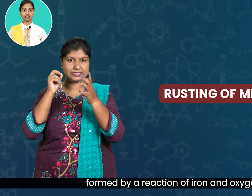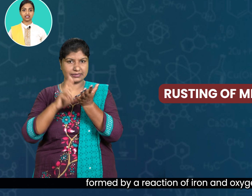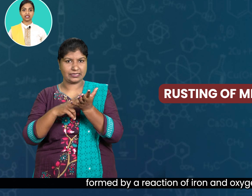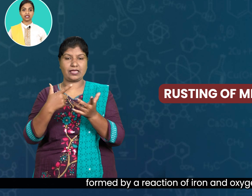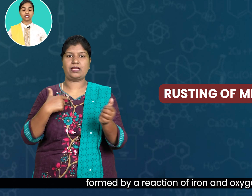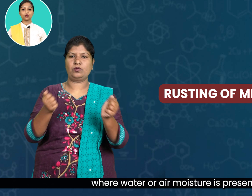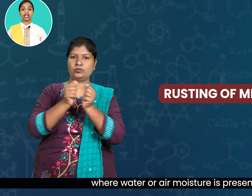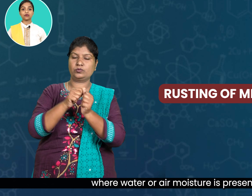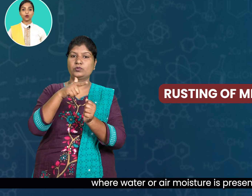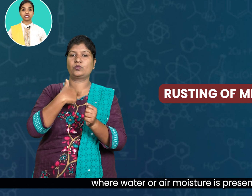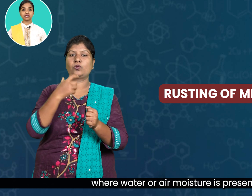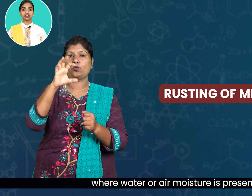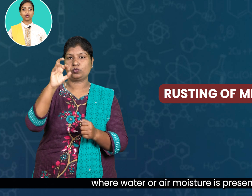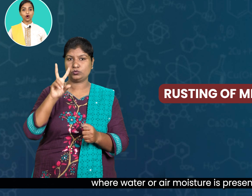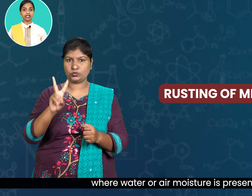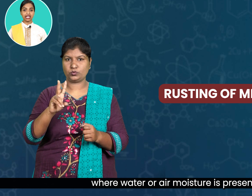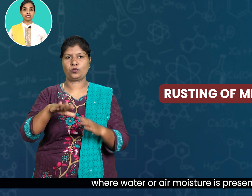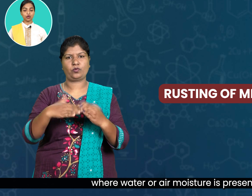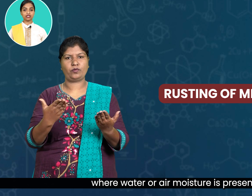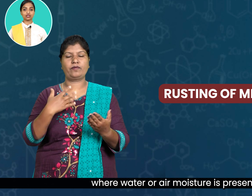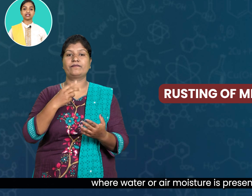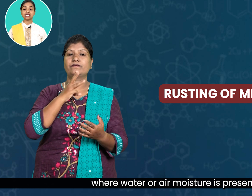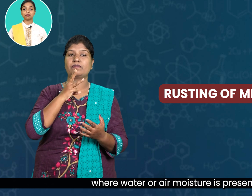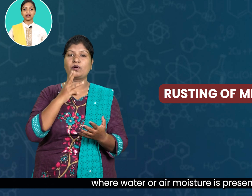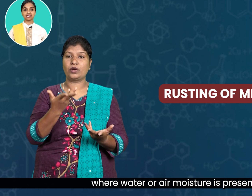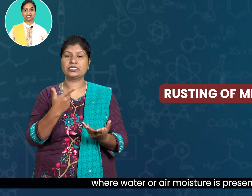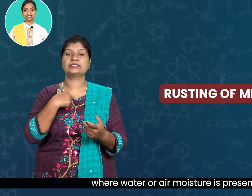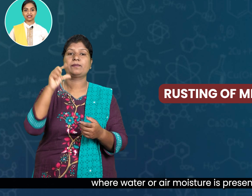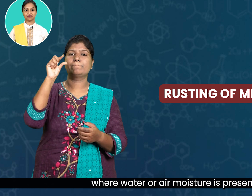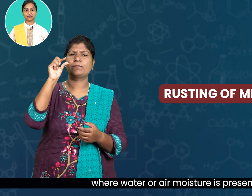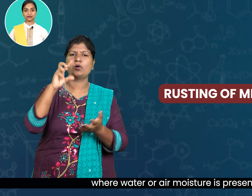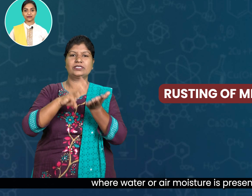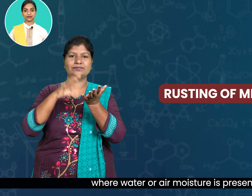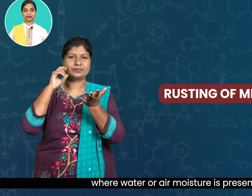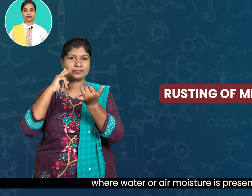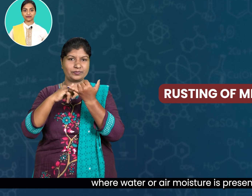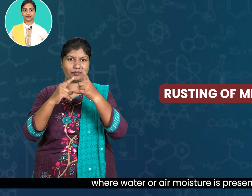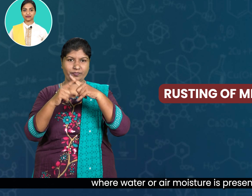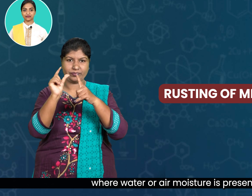oxygen where water or air moisture is present.